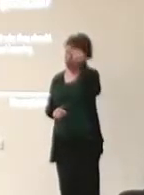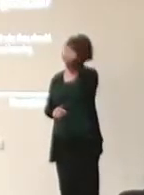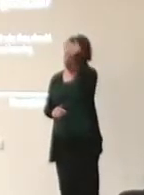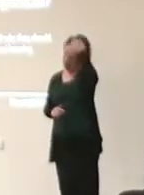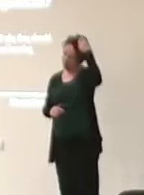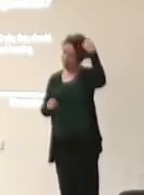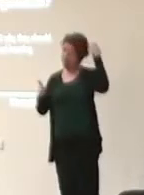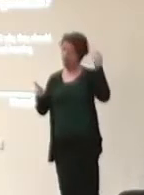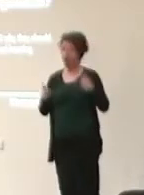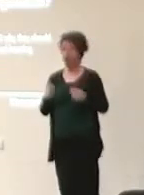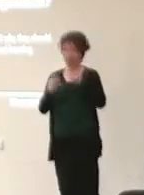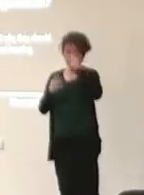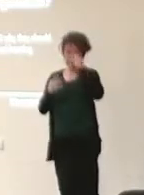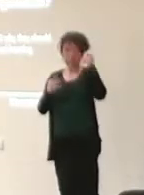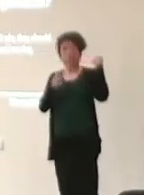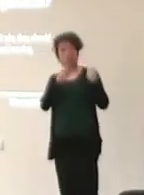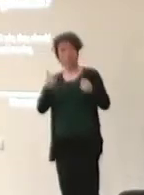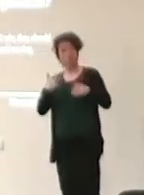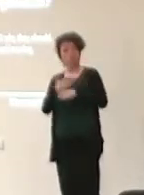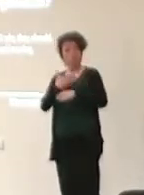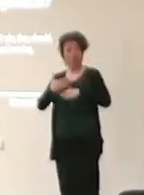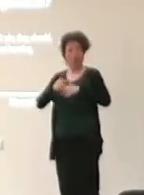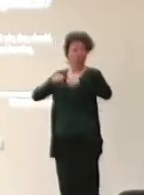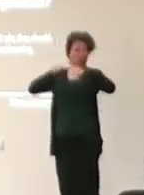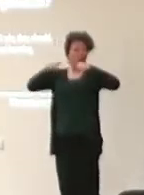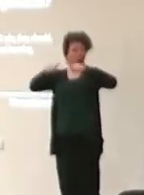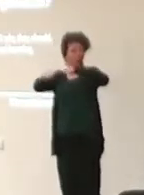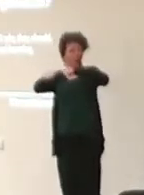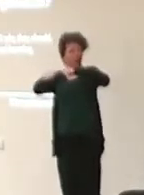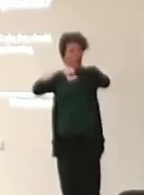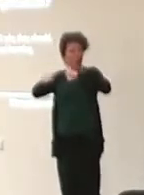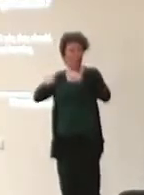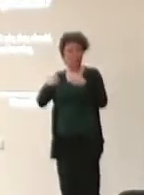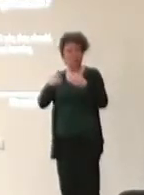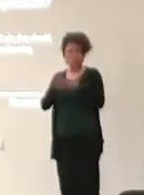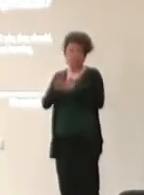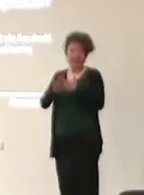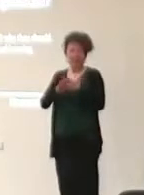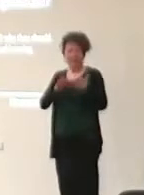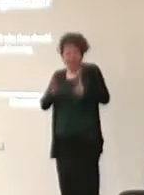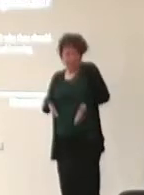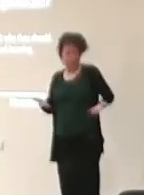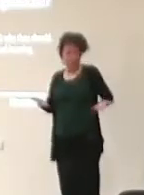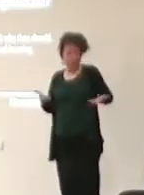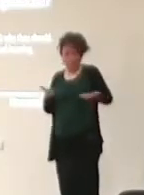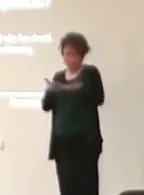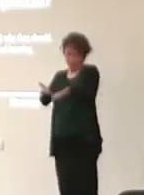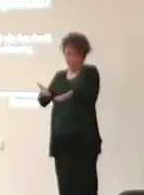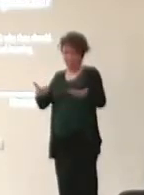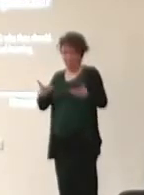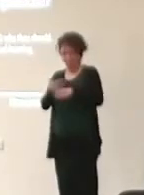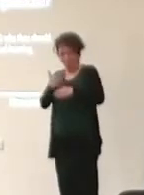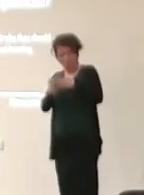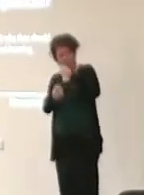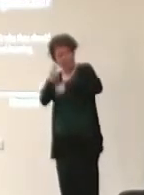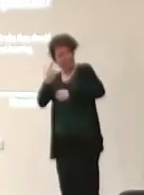For some who work in large organisations, I think you could almost say there's a moral kind of duty really to give young people work-based learning